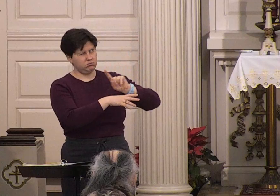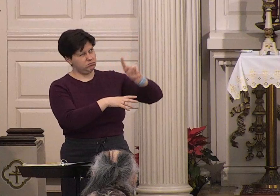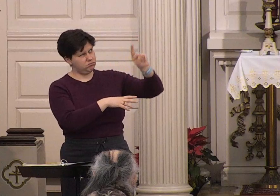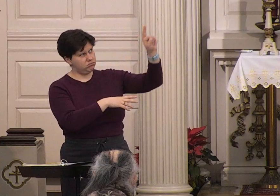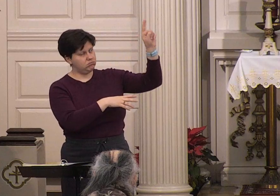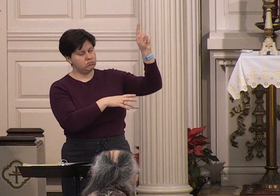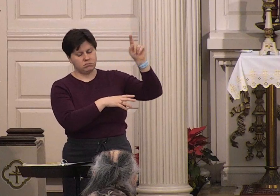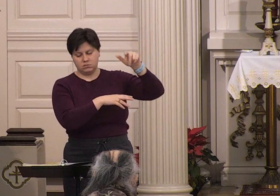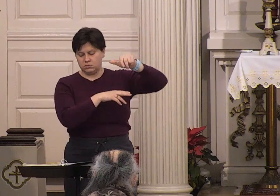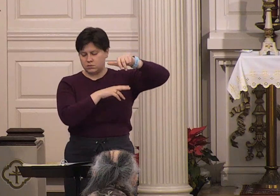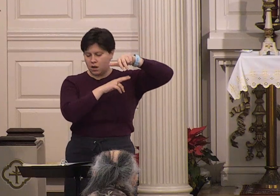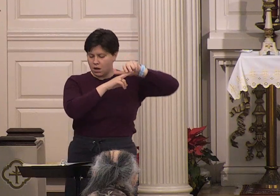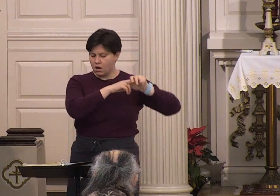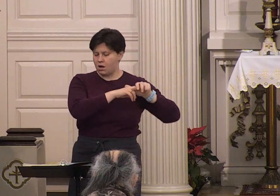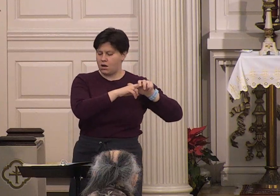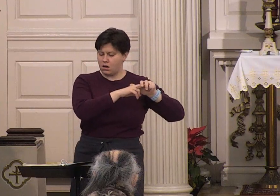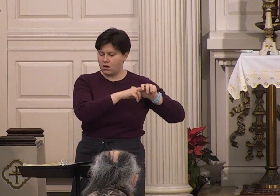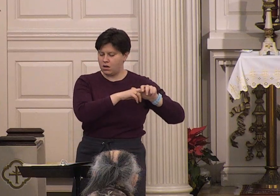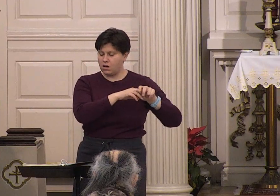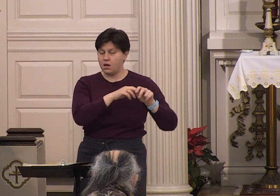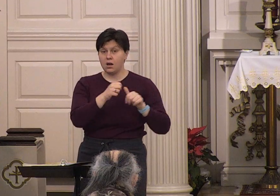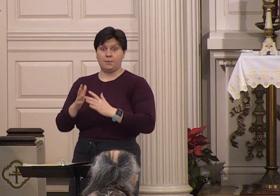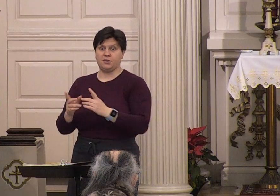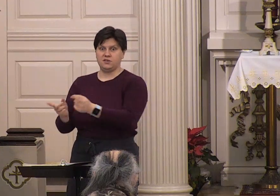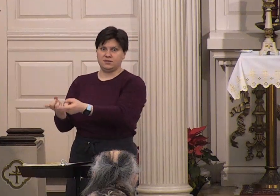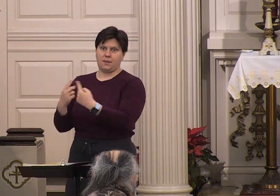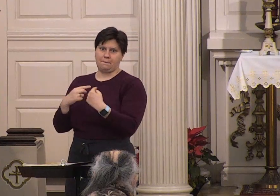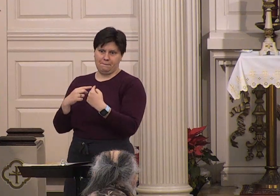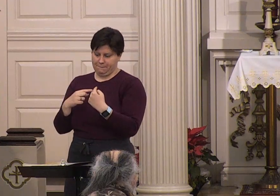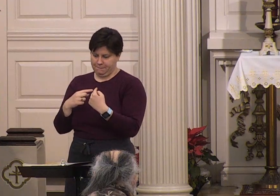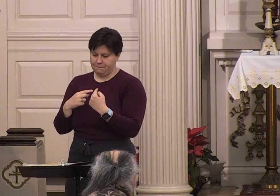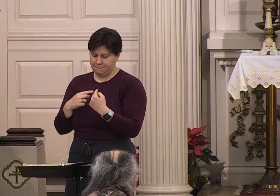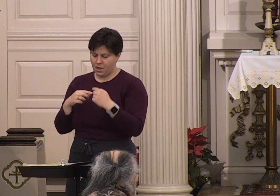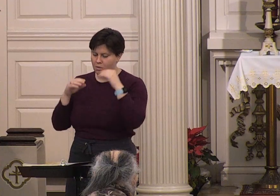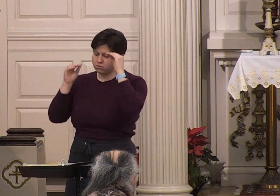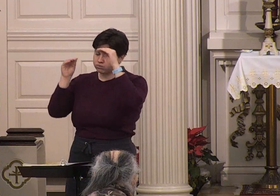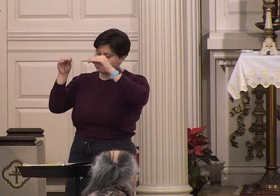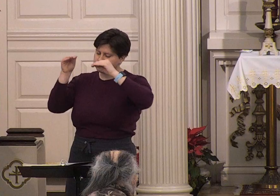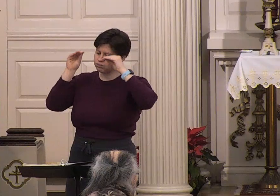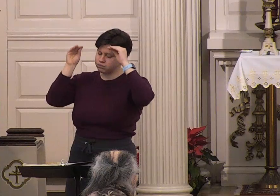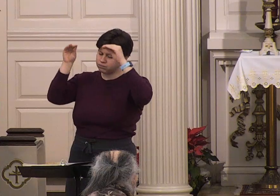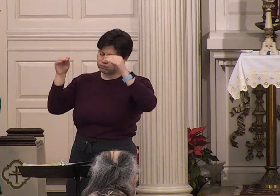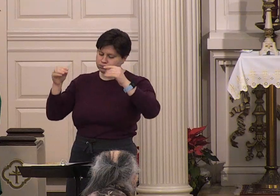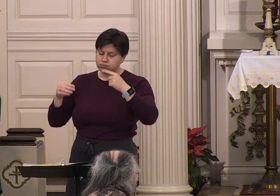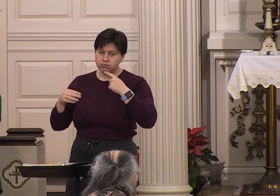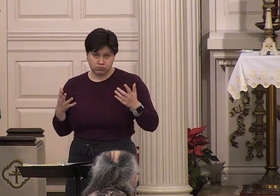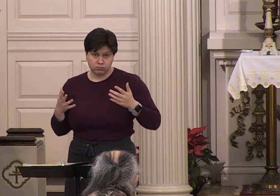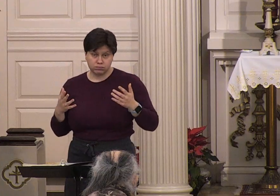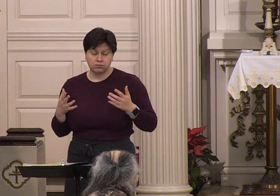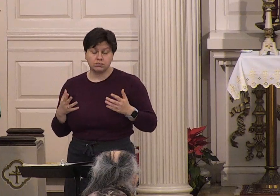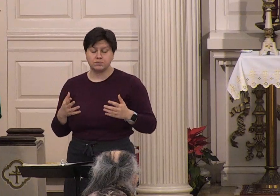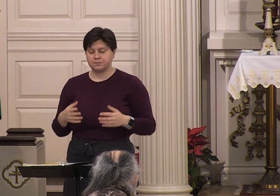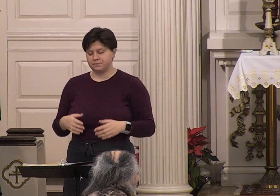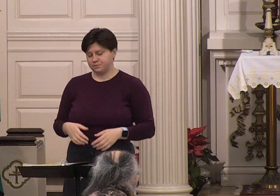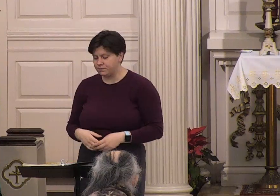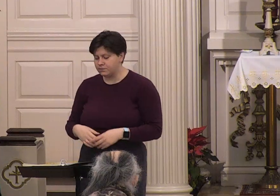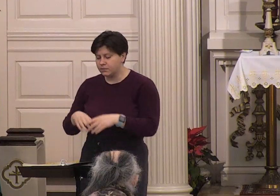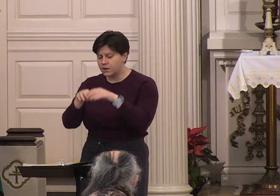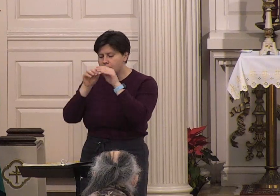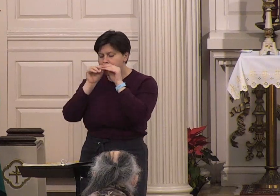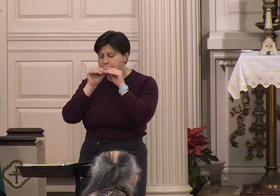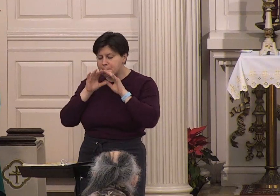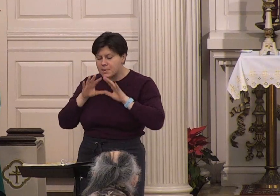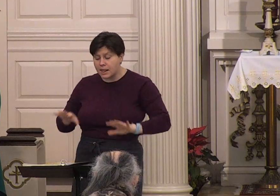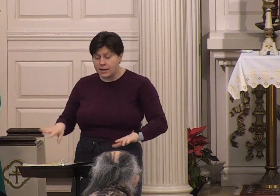his disciples came to him. He began to teach them, saying, "Blessed are the poor in